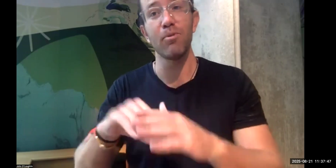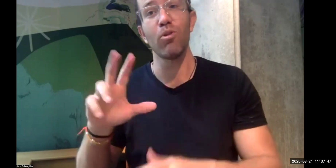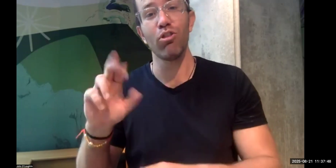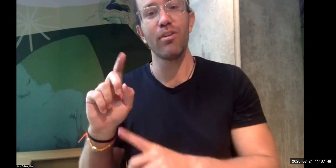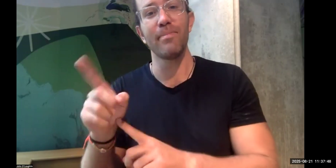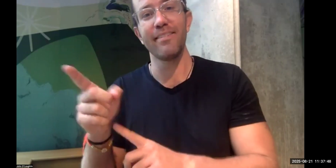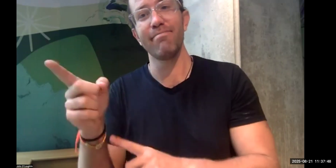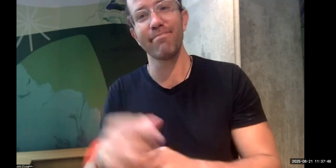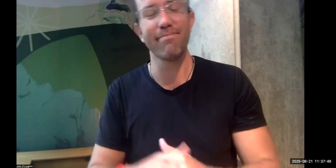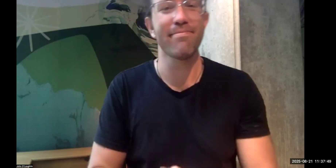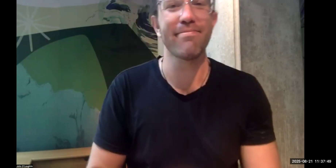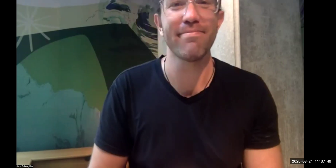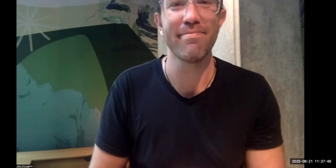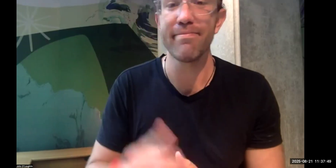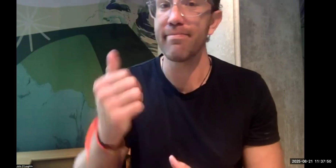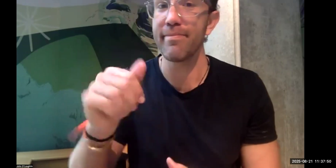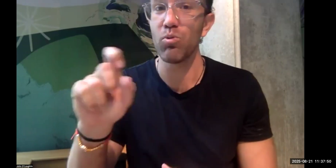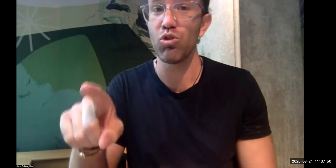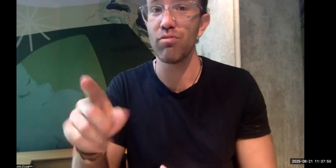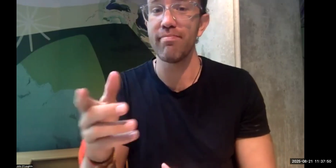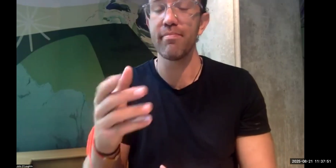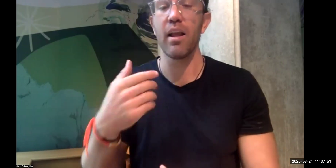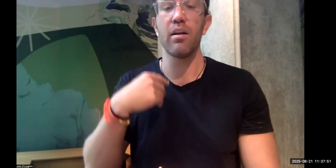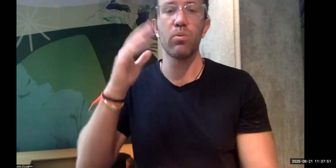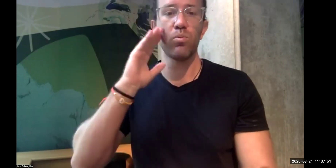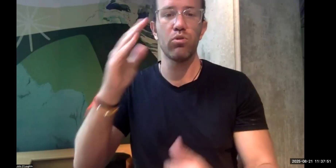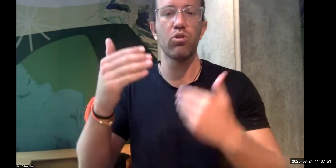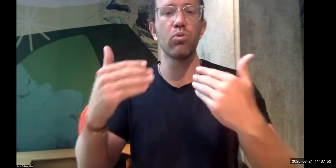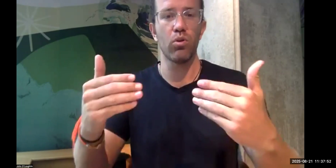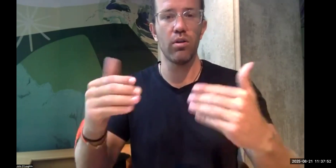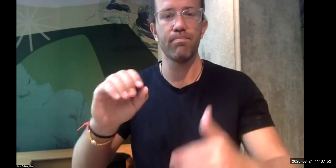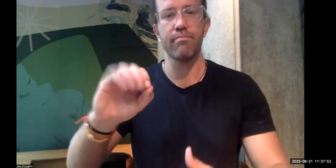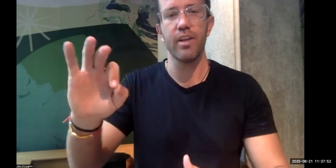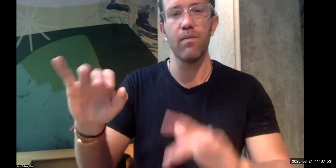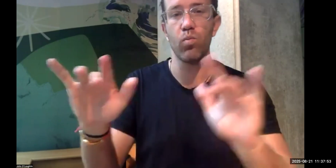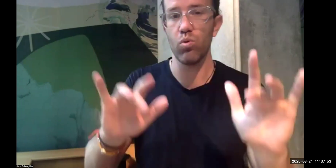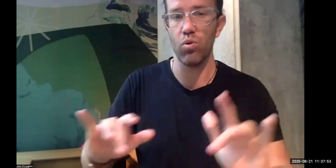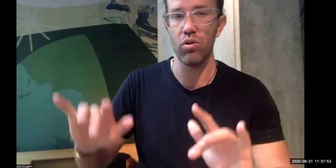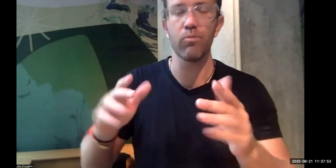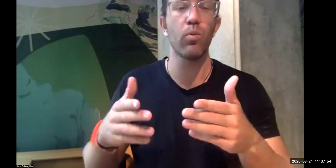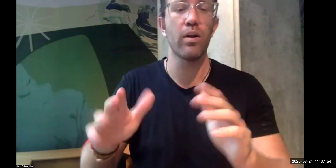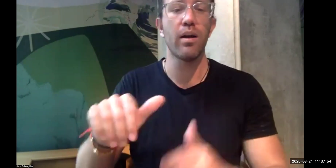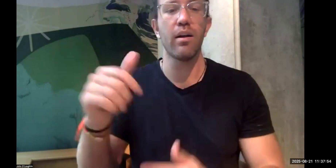Well, I promised, up to 30 minutes for questions, but I'm pretty close. If there are